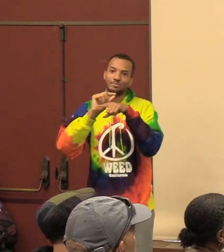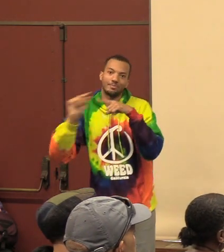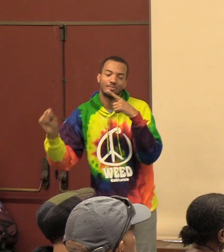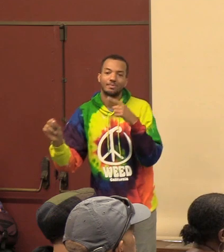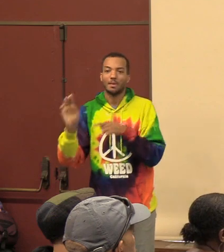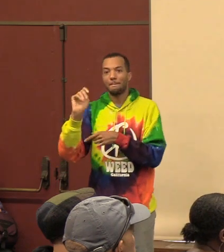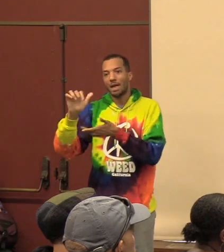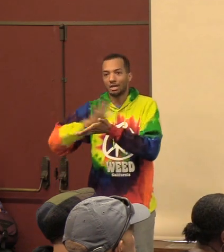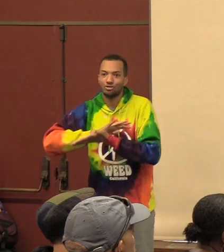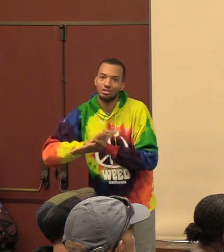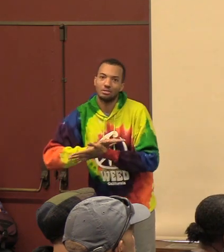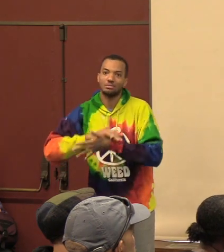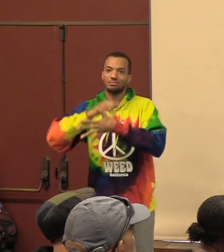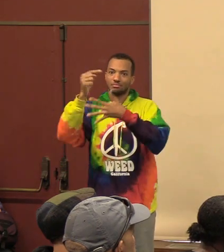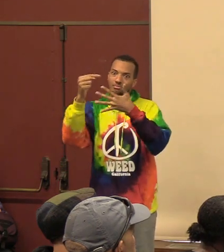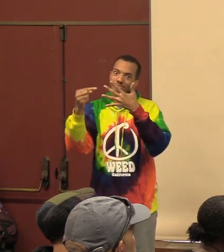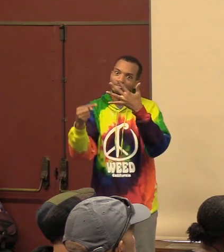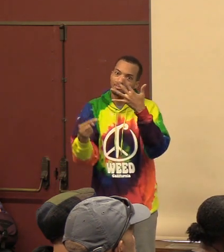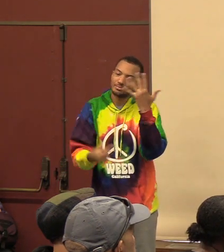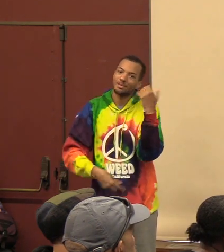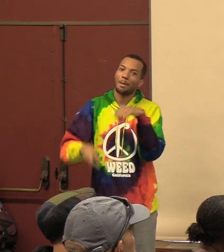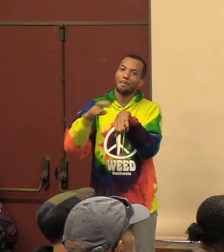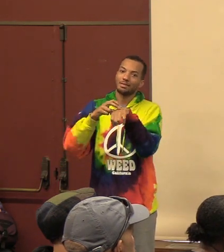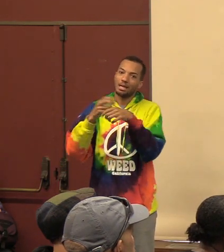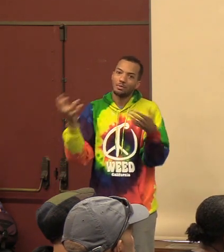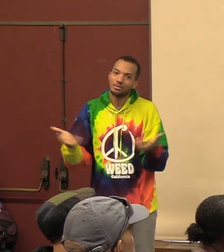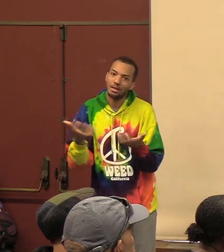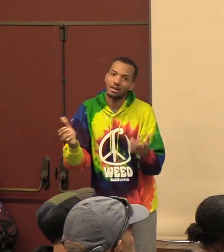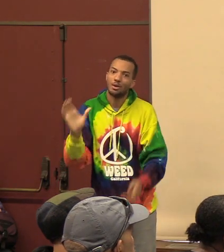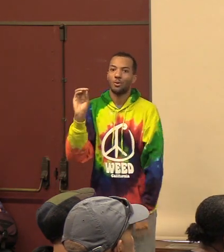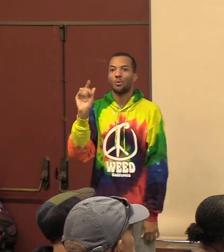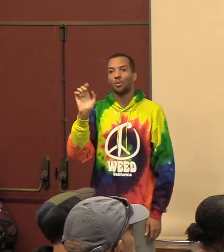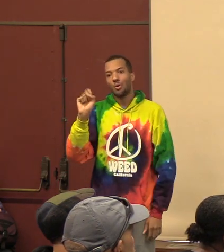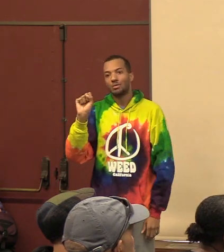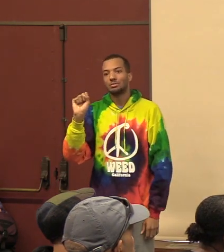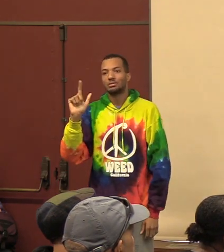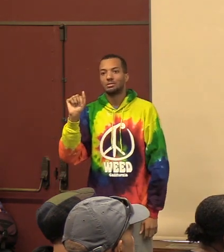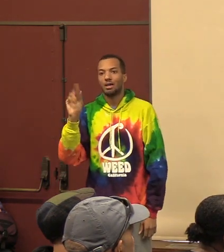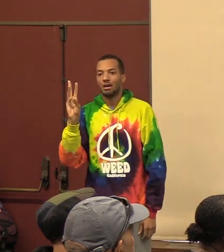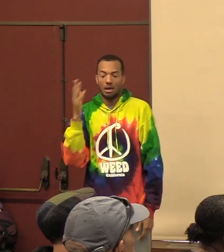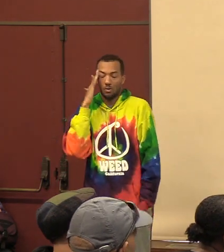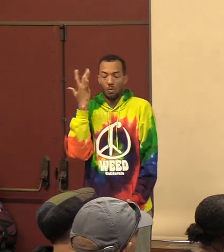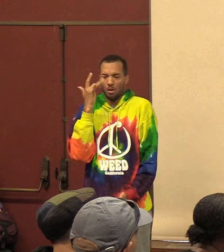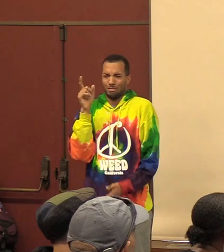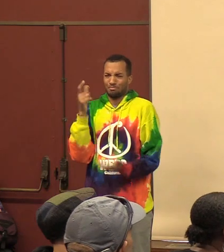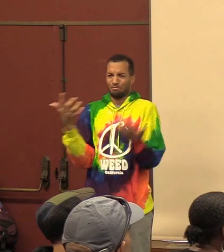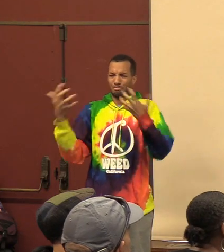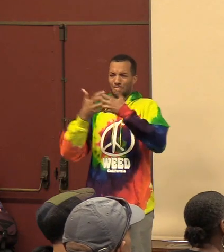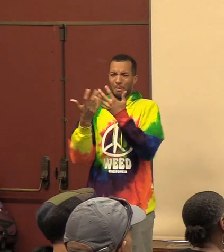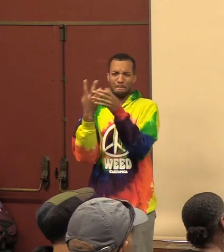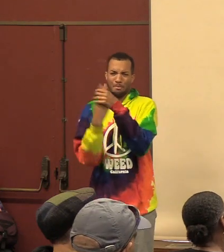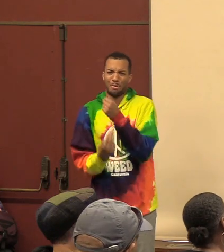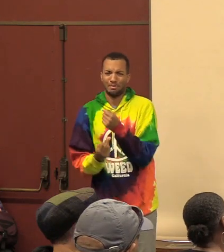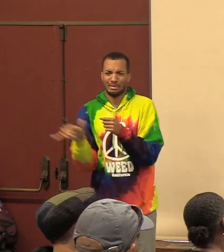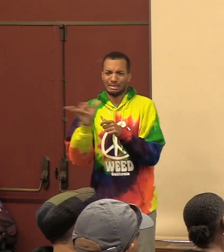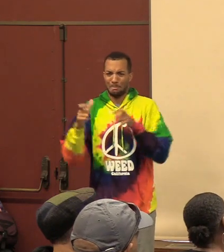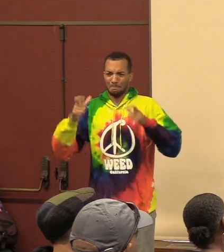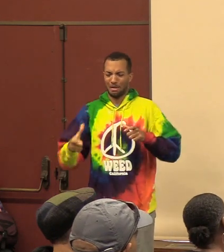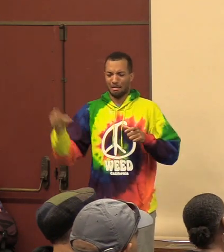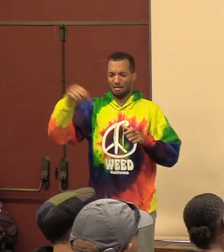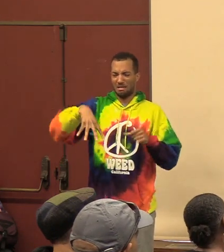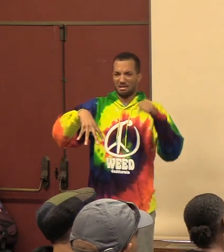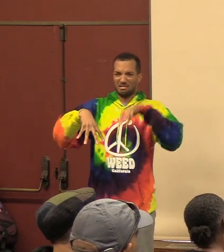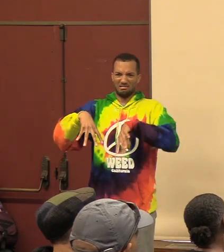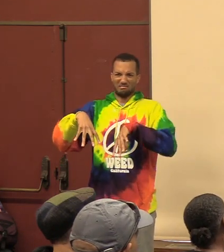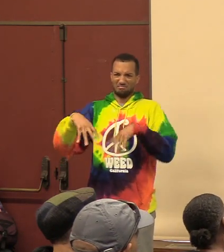and cheese. We got potato salad, coleslaw. I don't know why you need both of them with that plate, but gets a